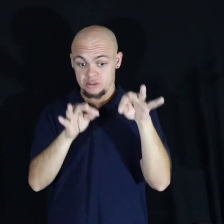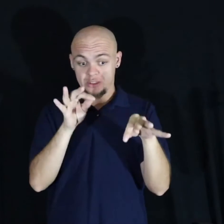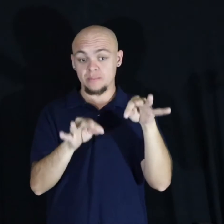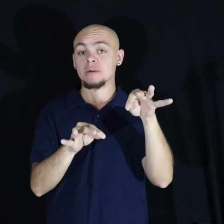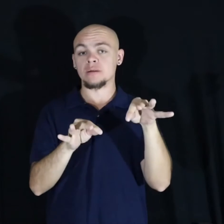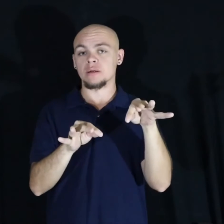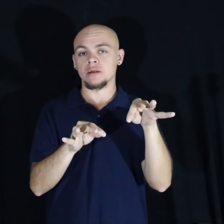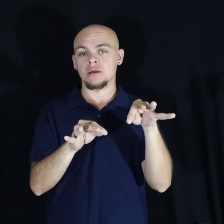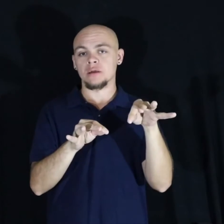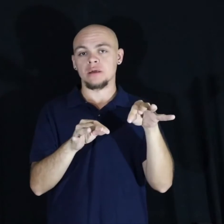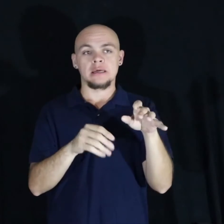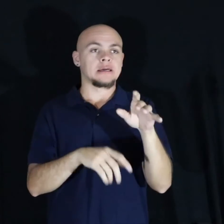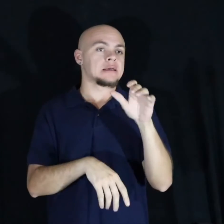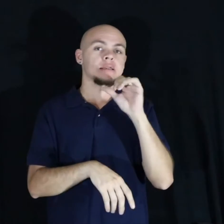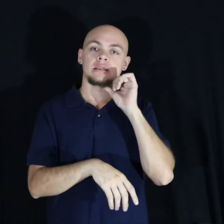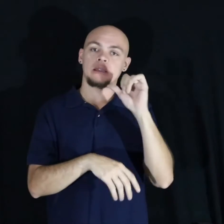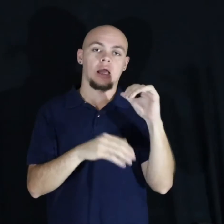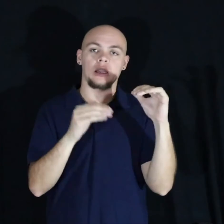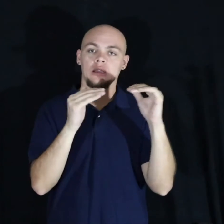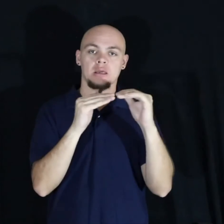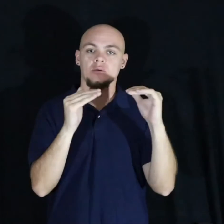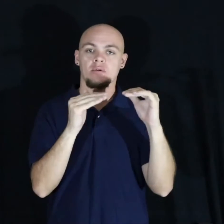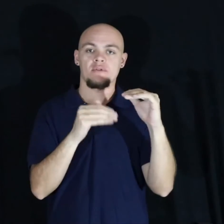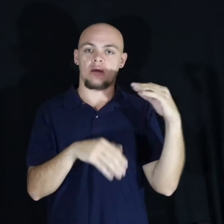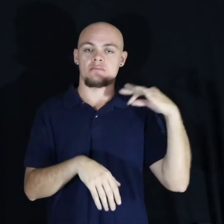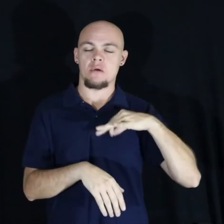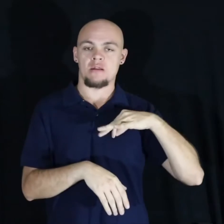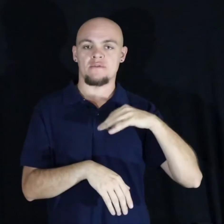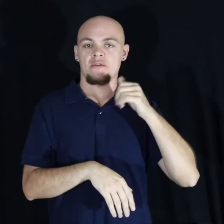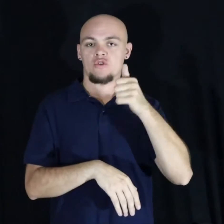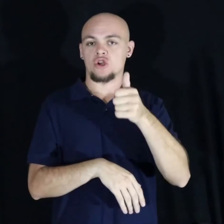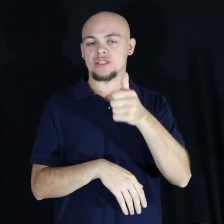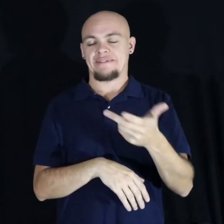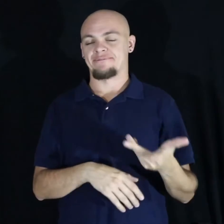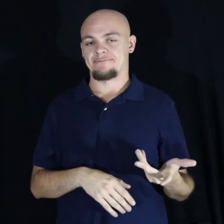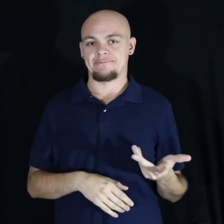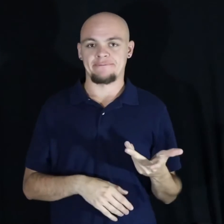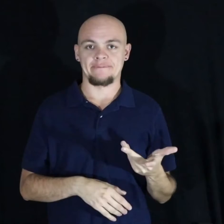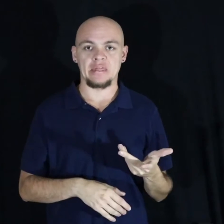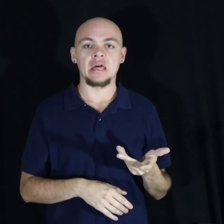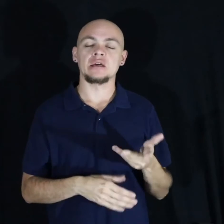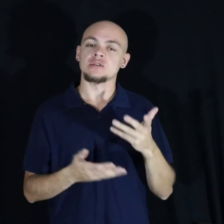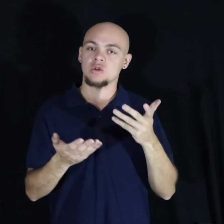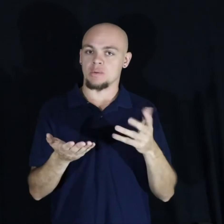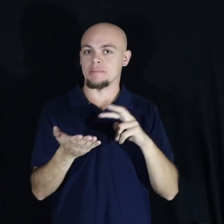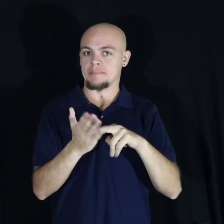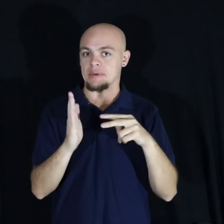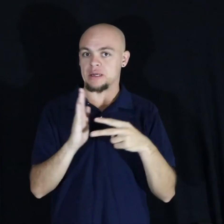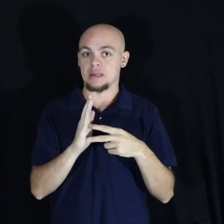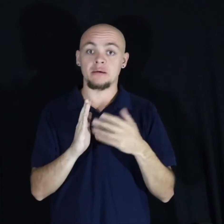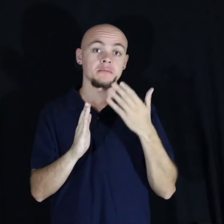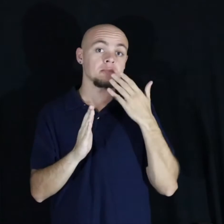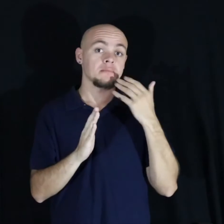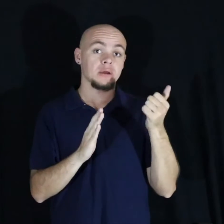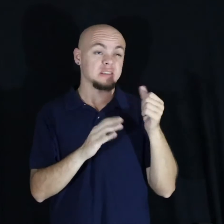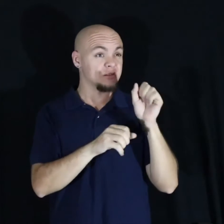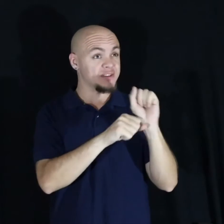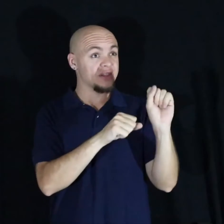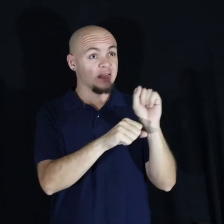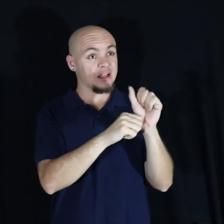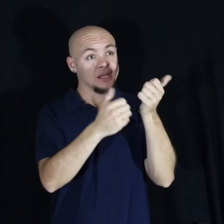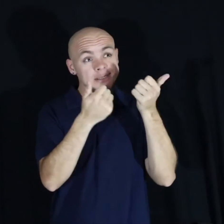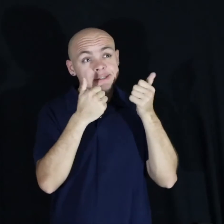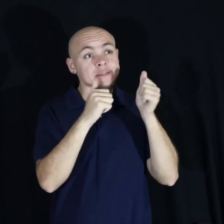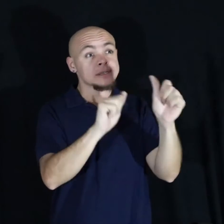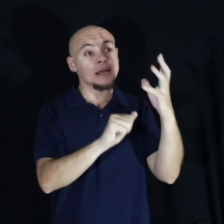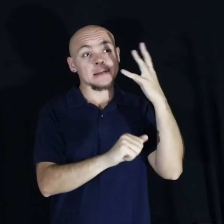be unequivocal to an element of gain for you and your personal growth. So in this case, it's best to drop efforts to fulfill this